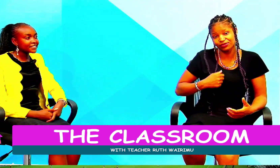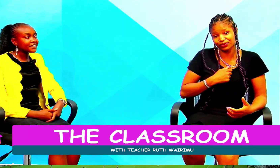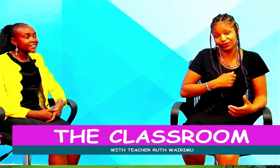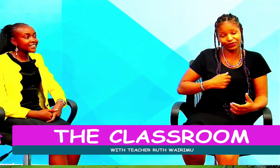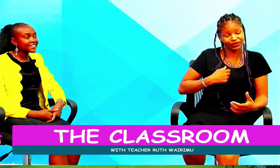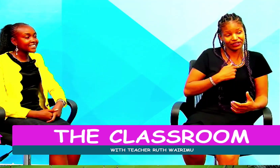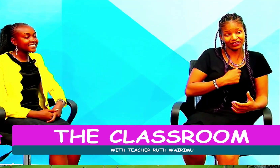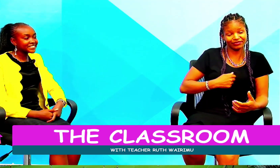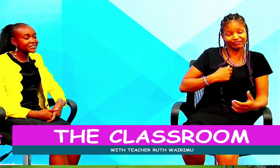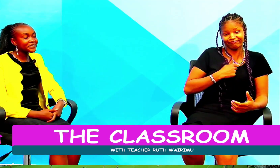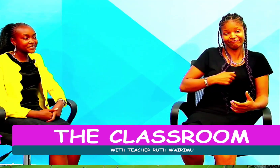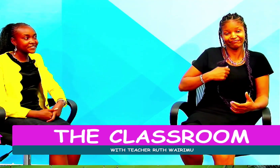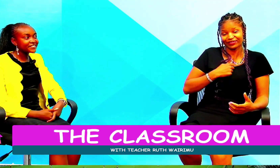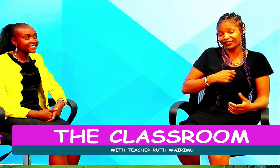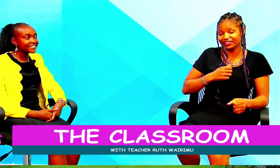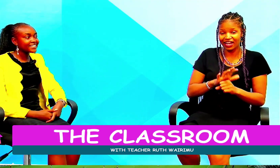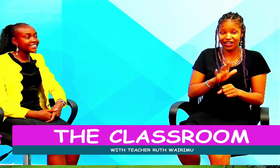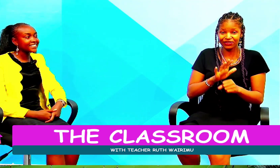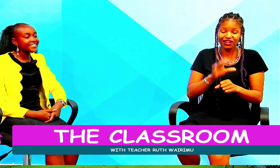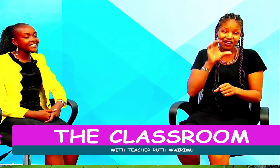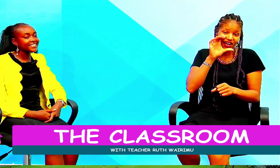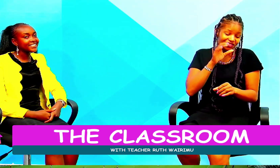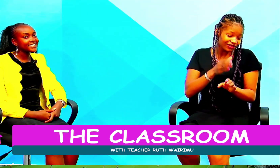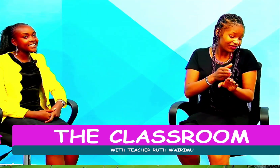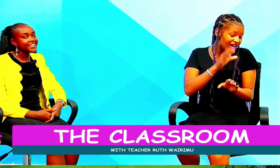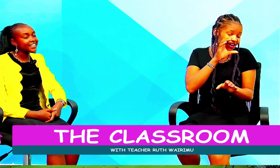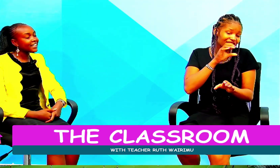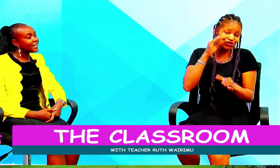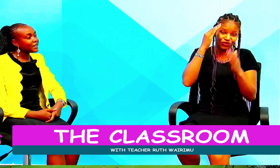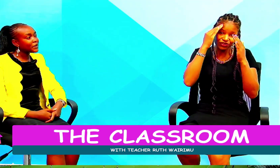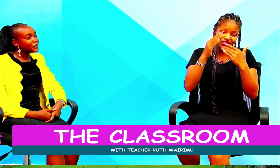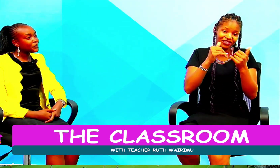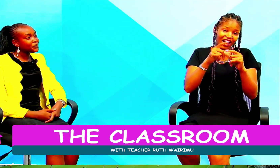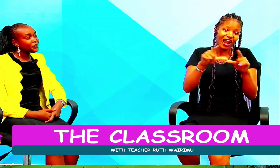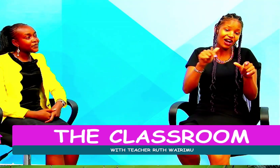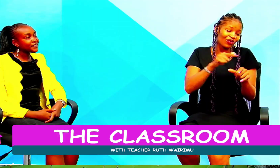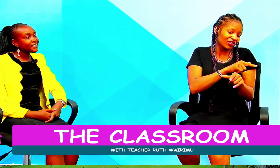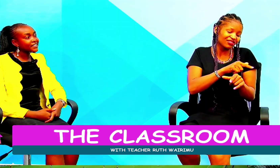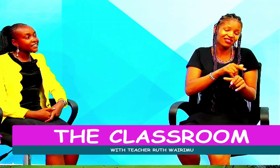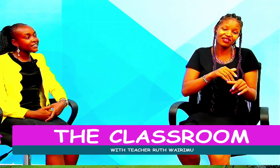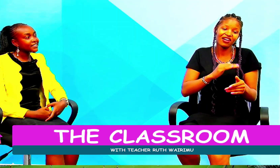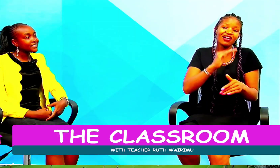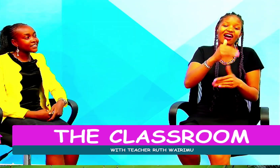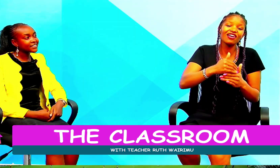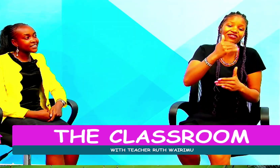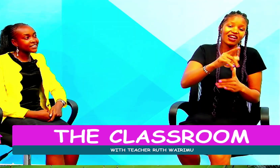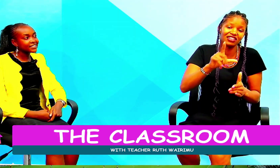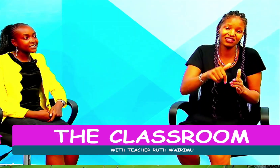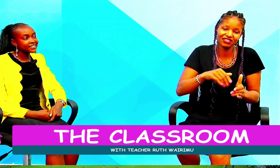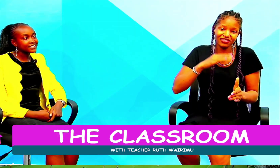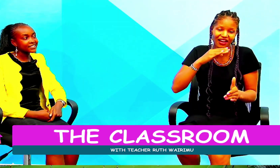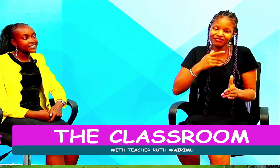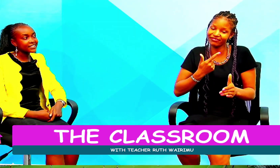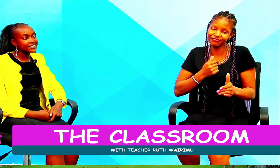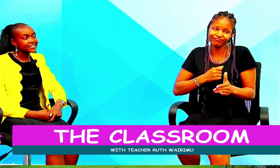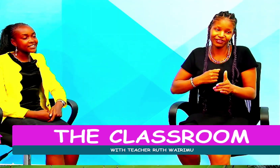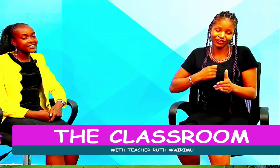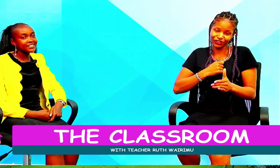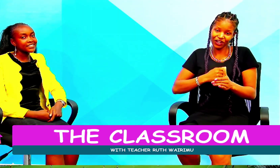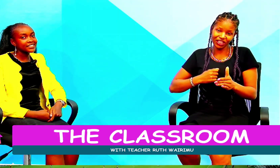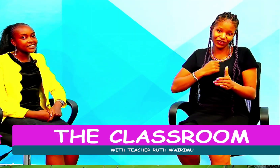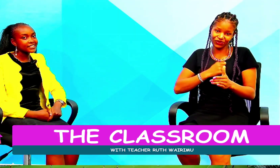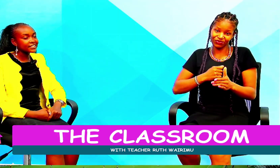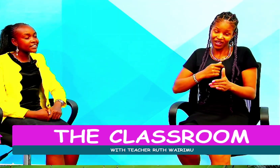Oh, wow. I'm so sorry about that. I'm so sorry that you didn't get time to, you